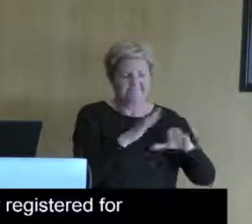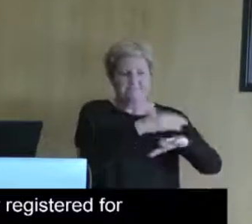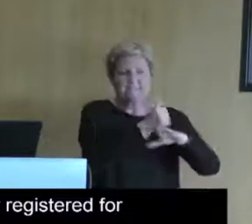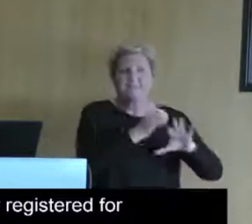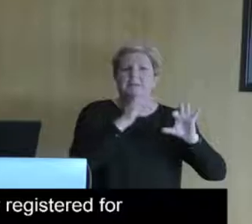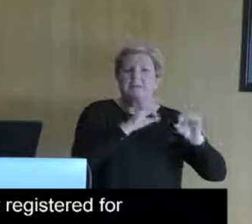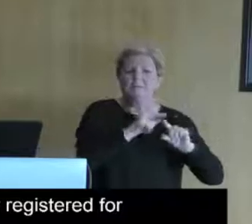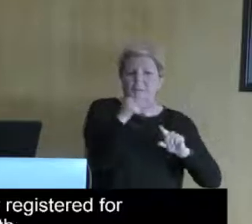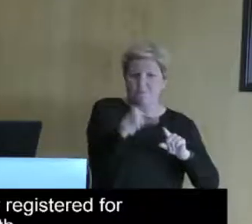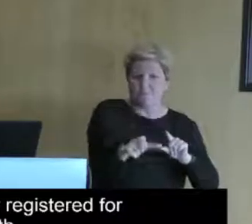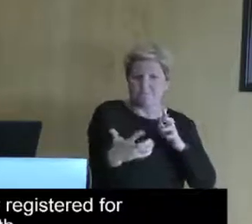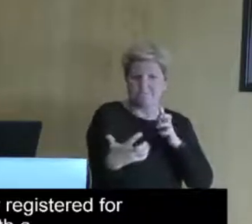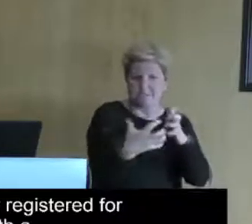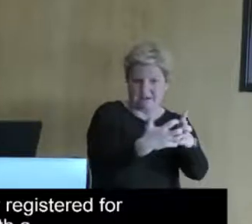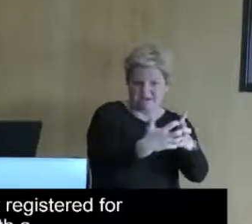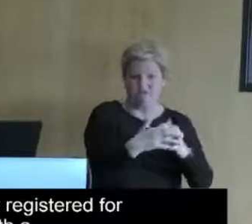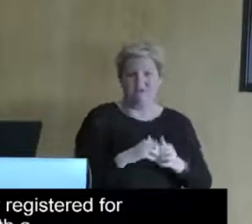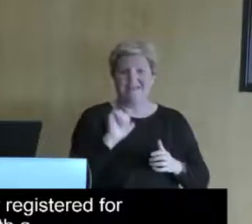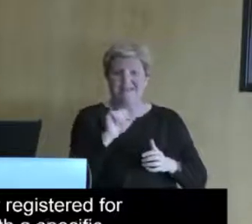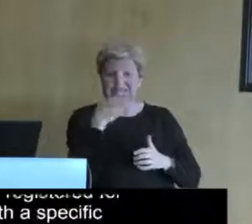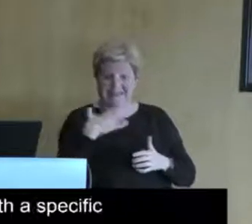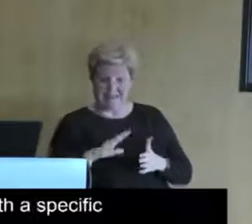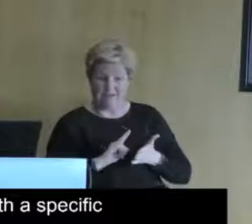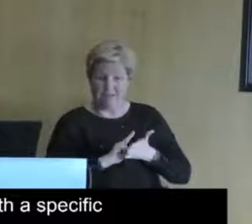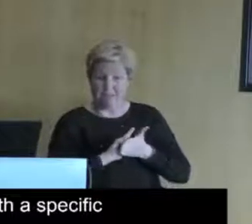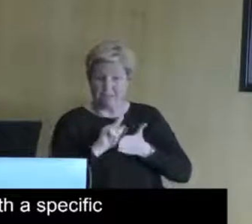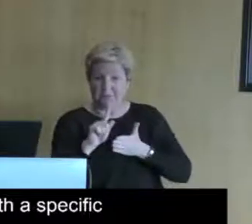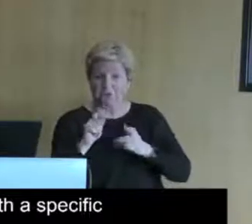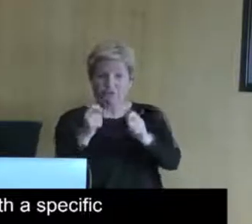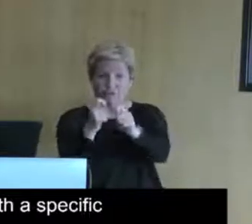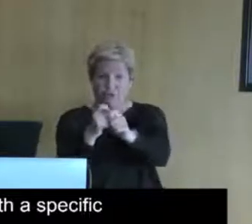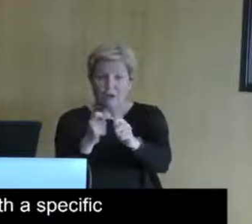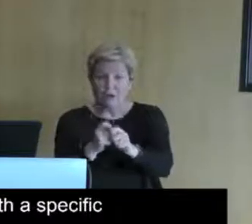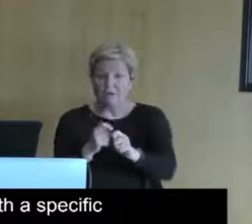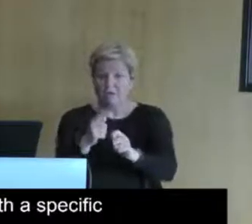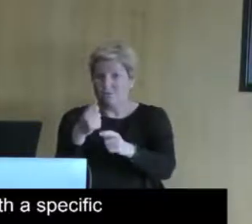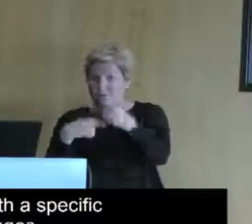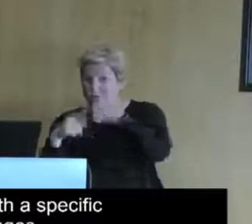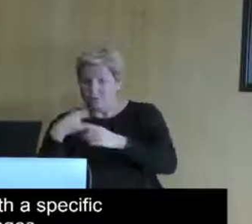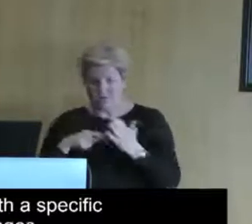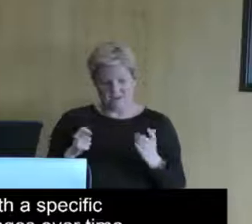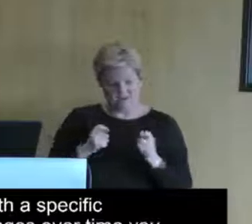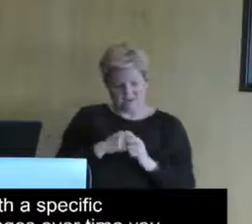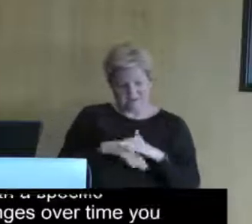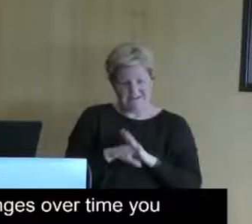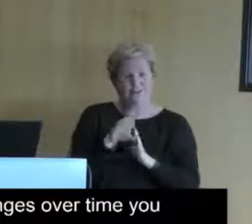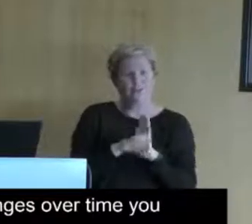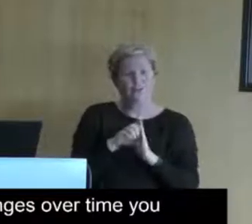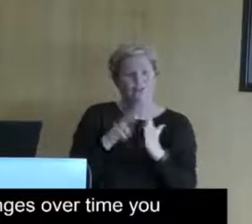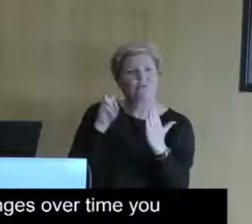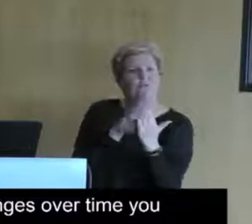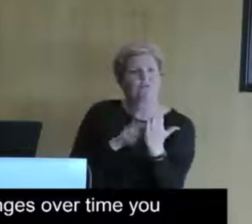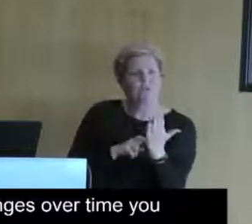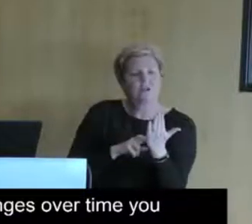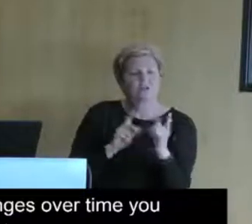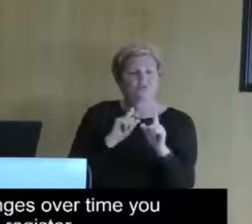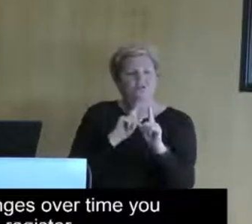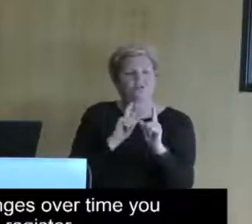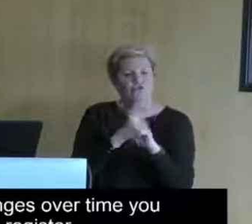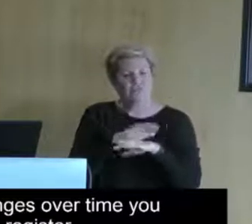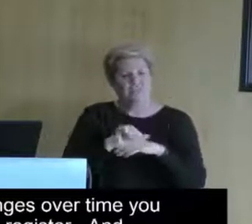need. For instance, if they registered for a property at a particular point in time with a specific